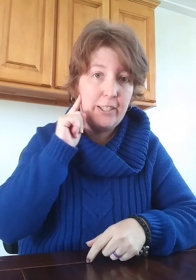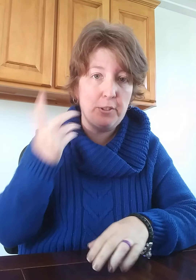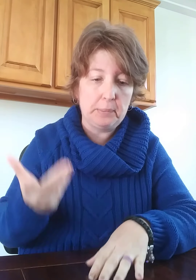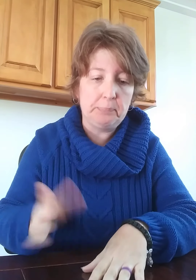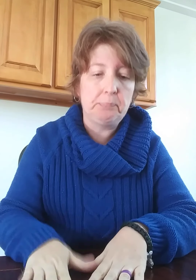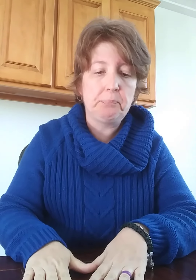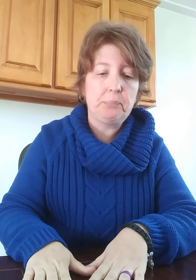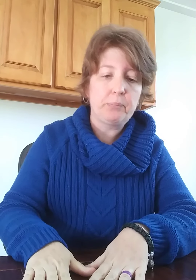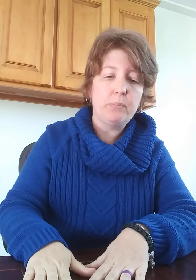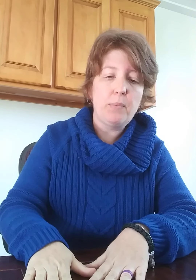ears.